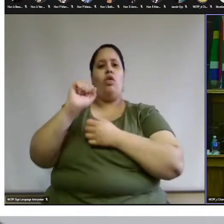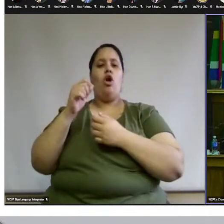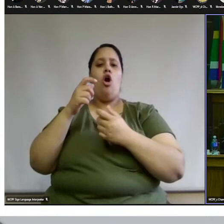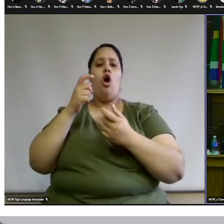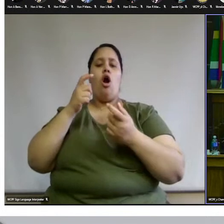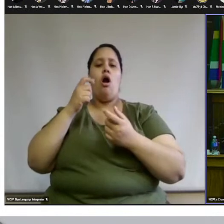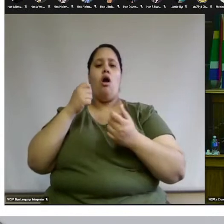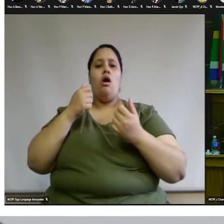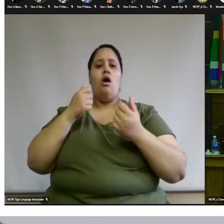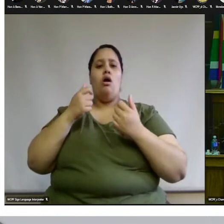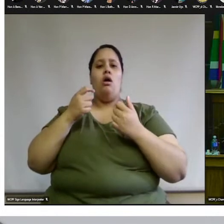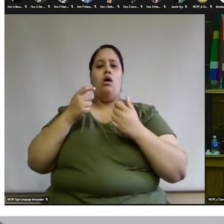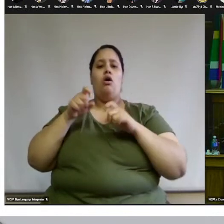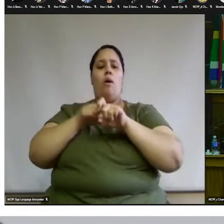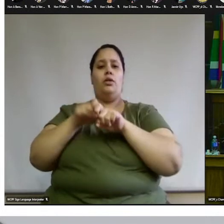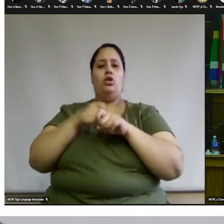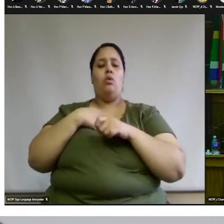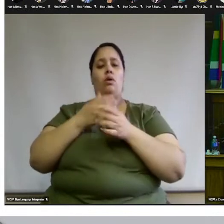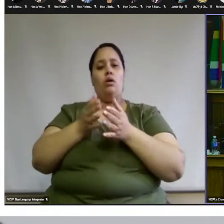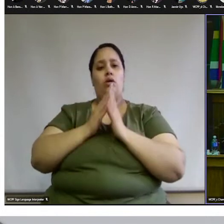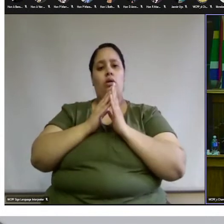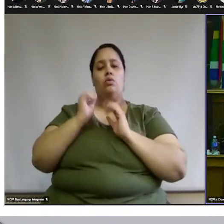the province to ensure.